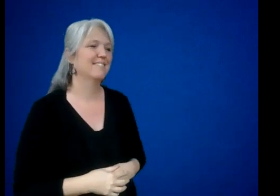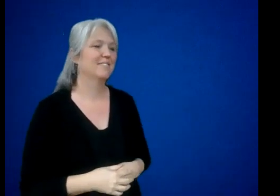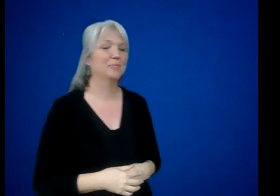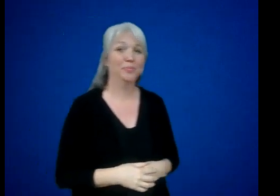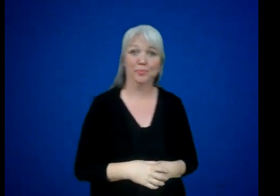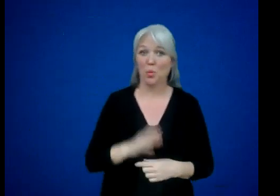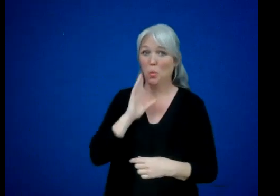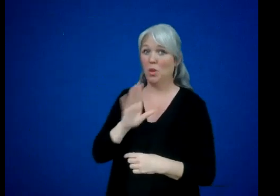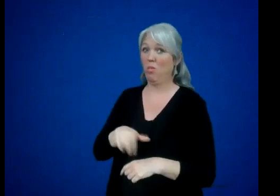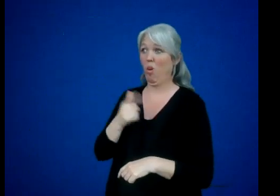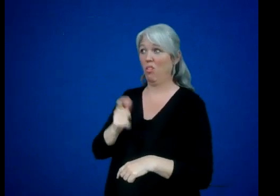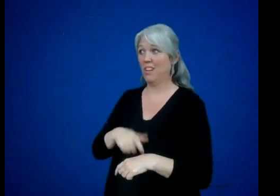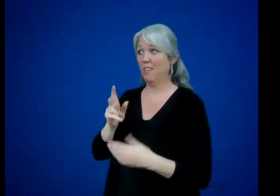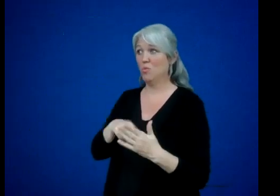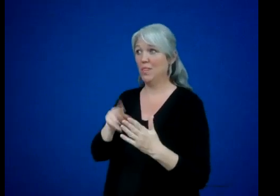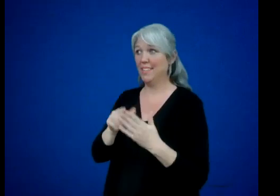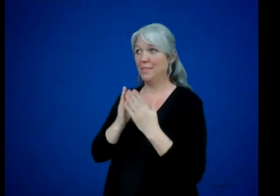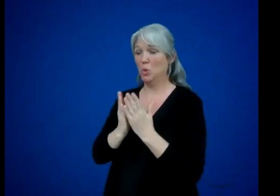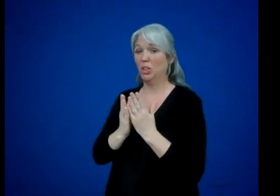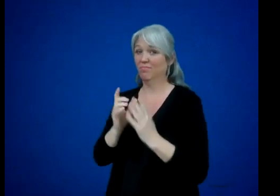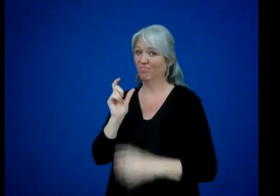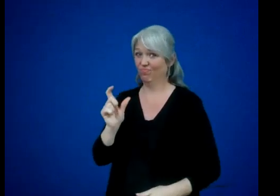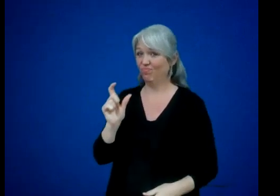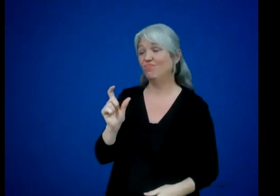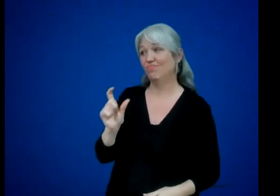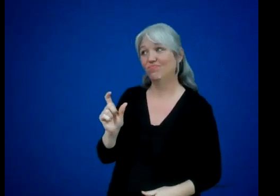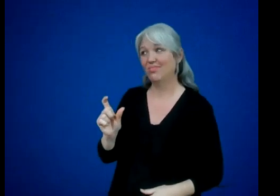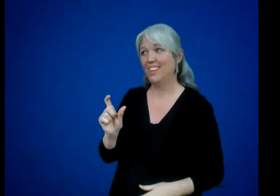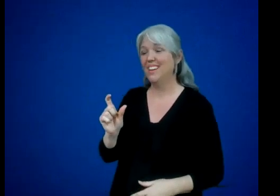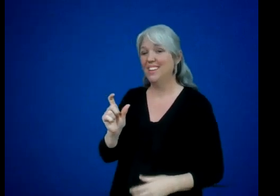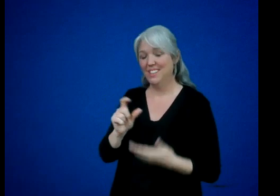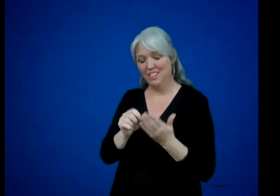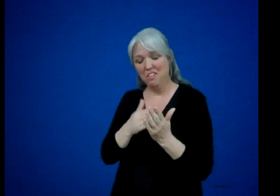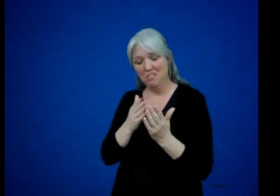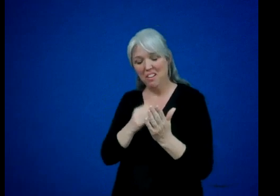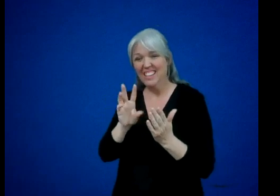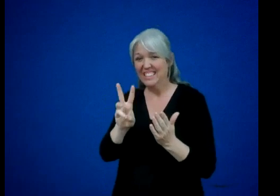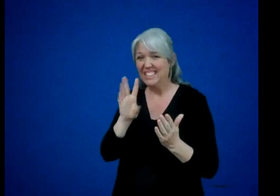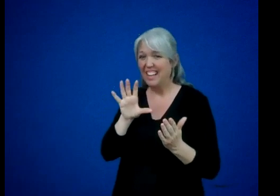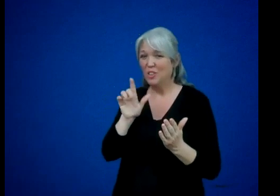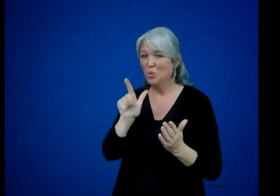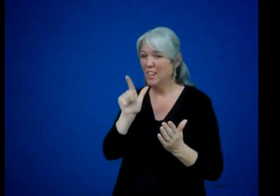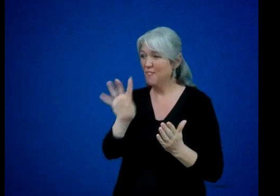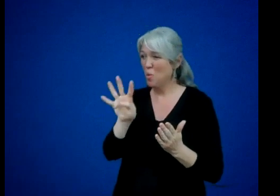a long time to read this book," I told her. "There are 624 pages.